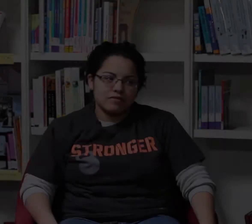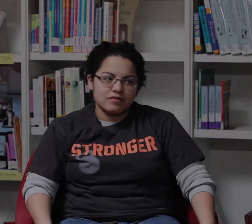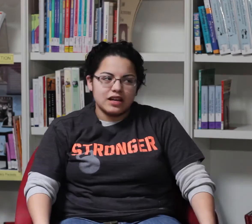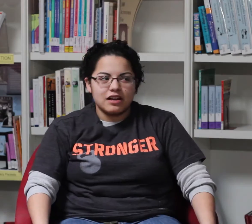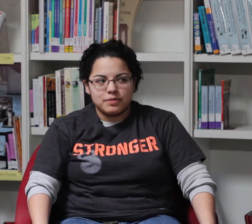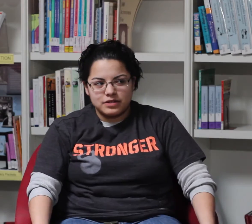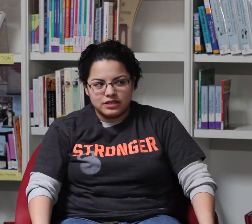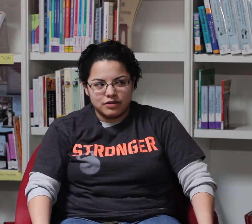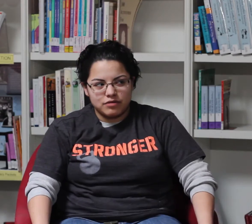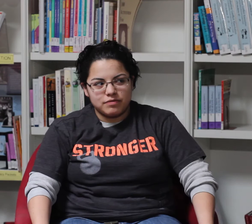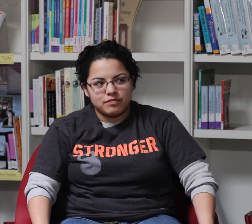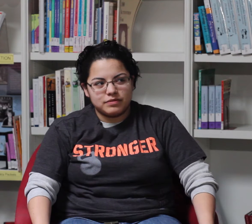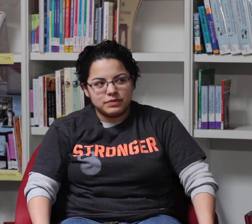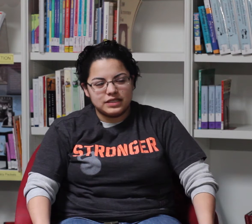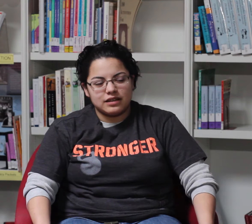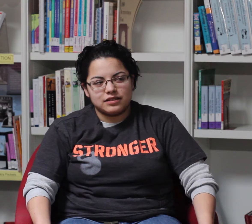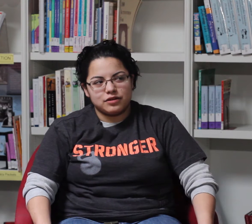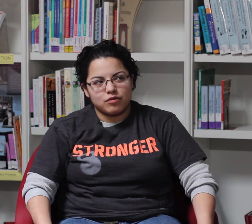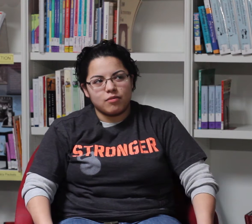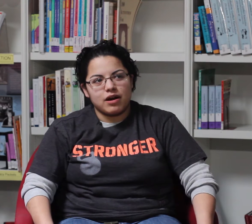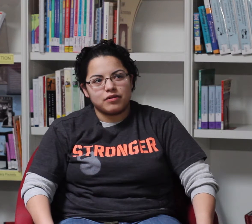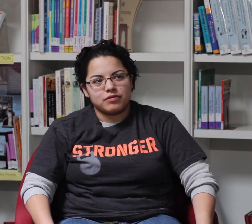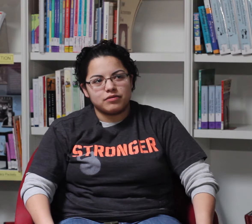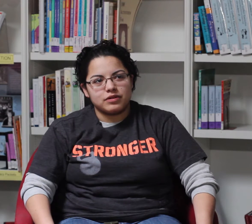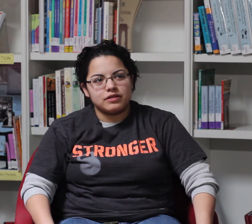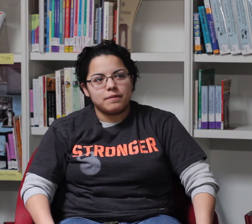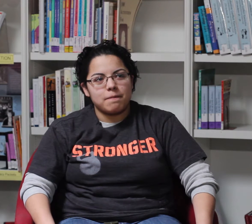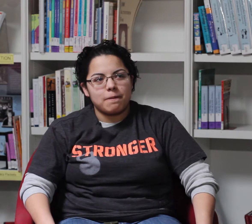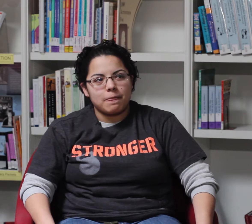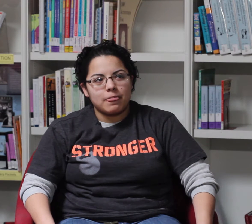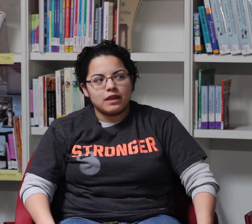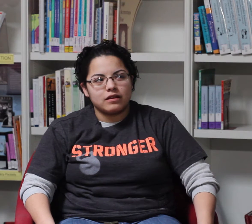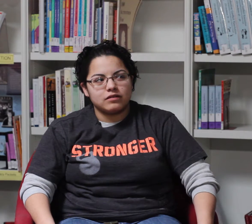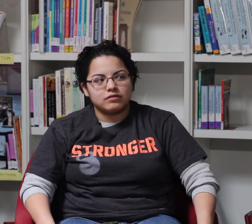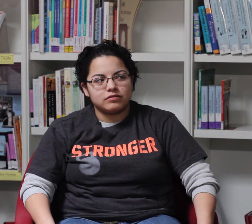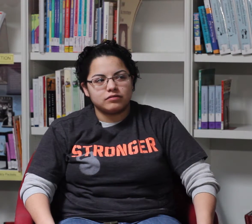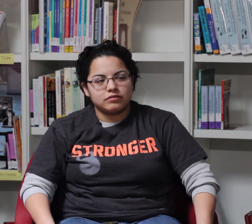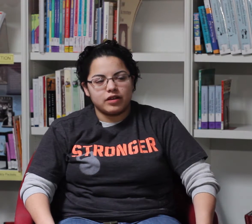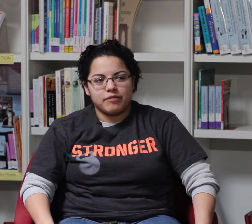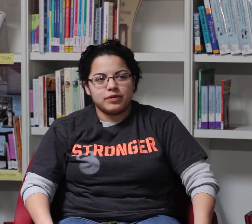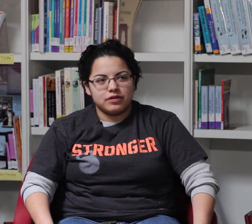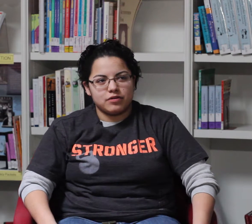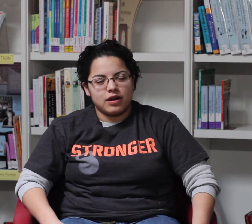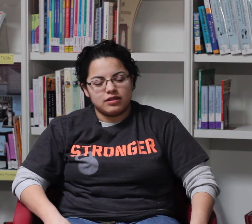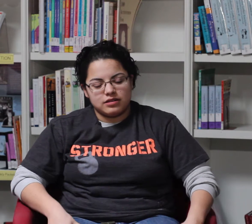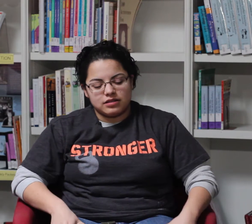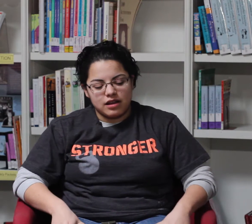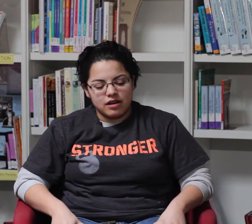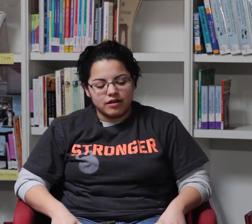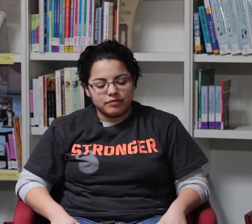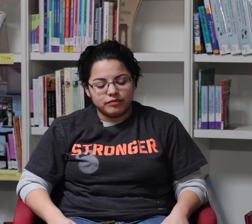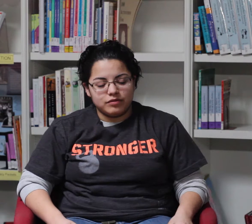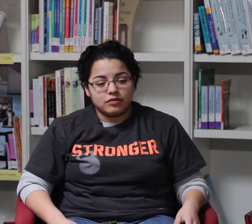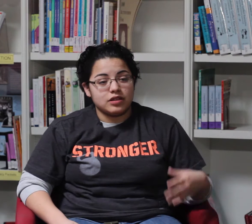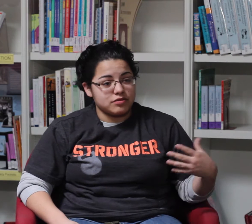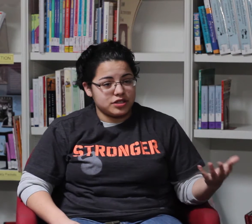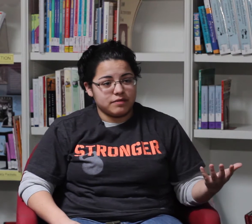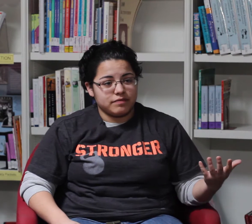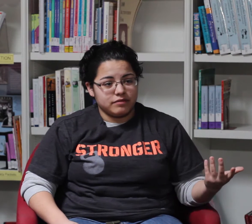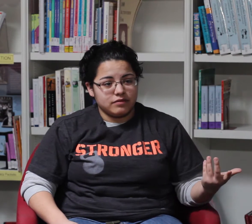The kind of person that would be seen as a good role model would have pretty good qualities like leadership.